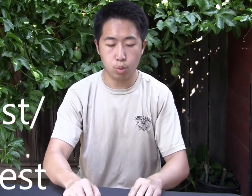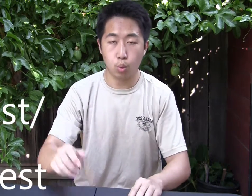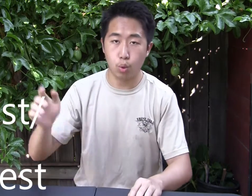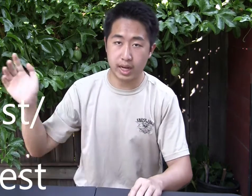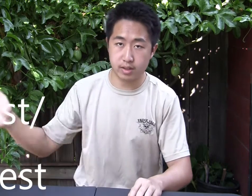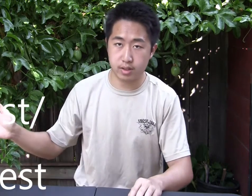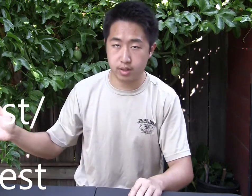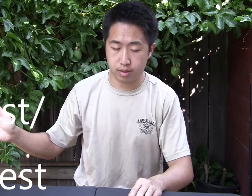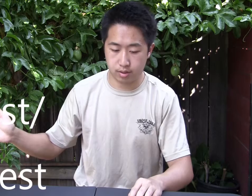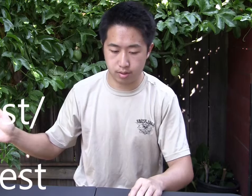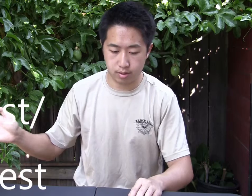west,